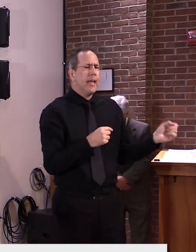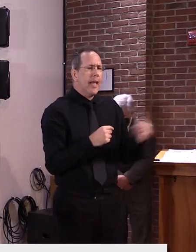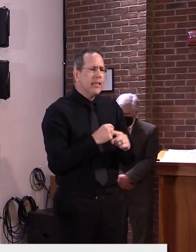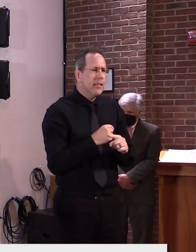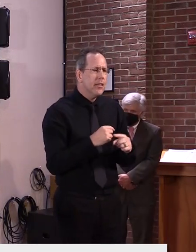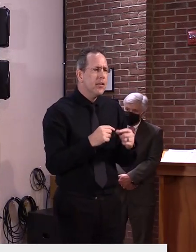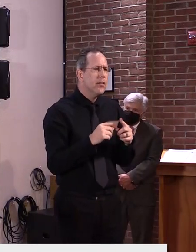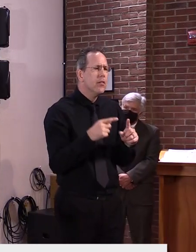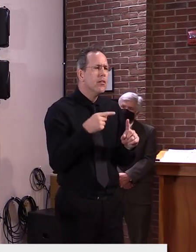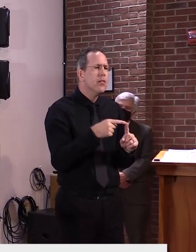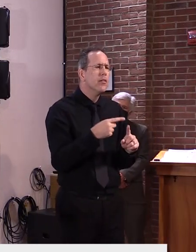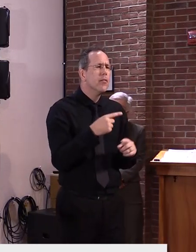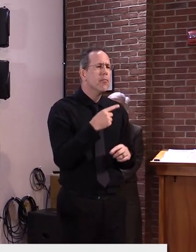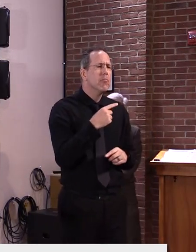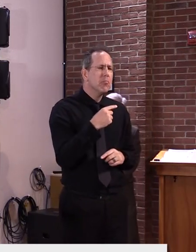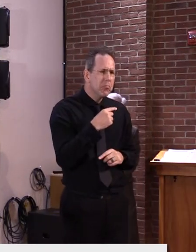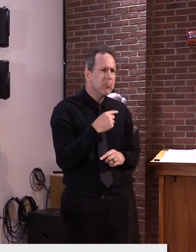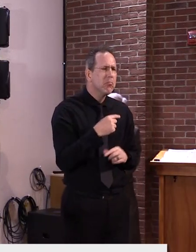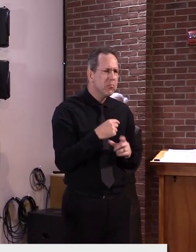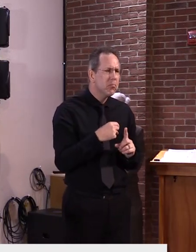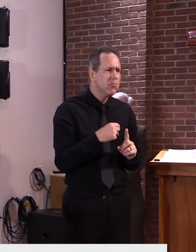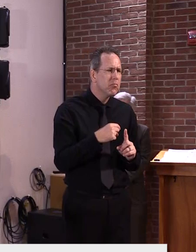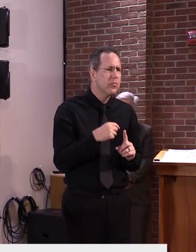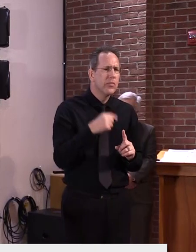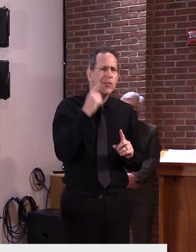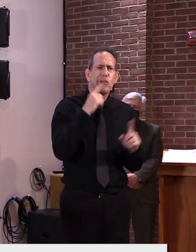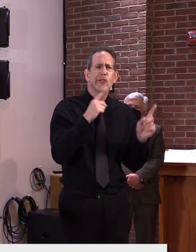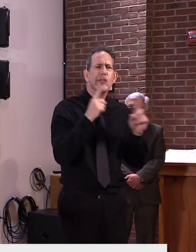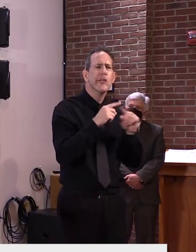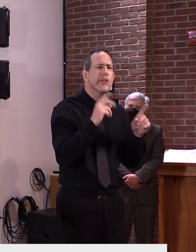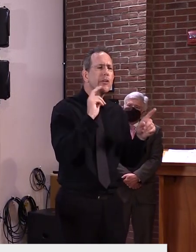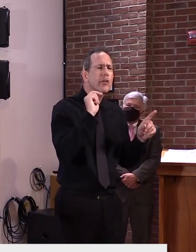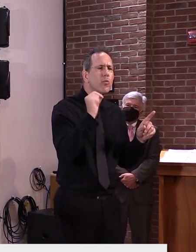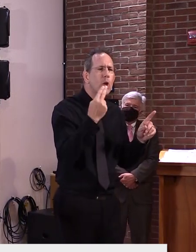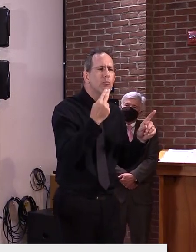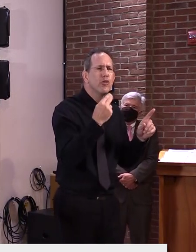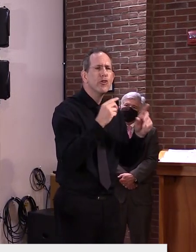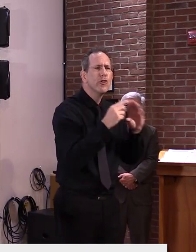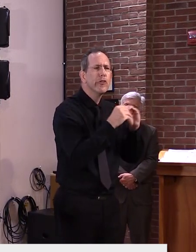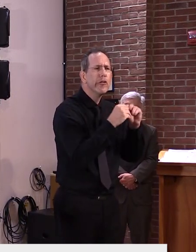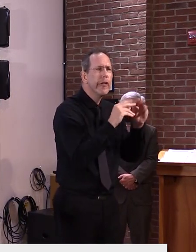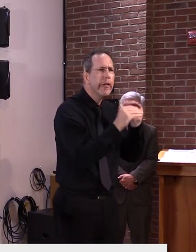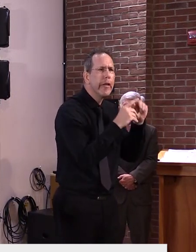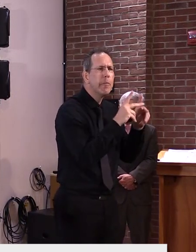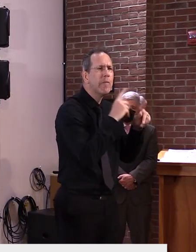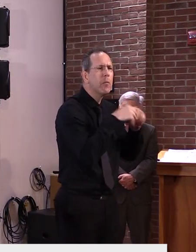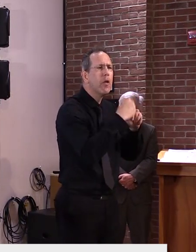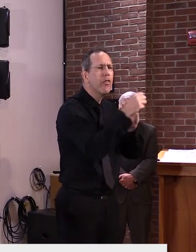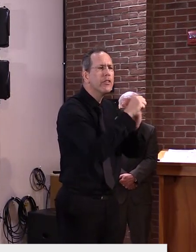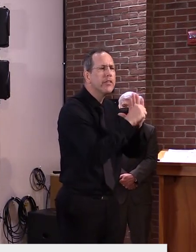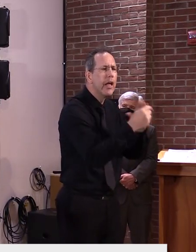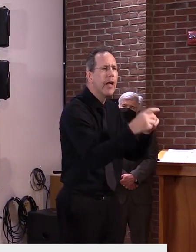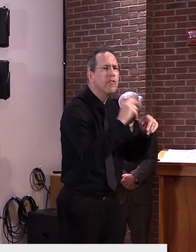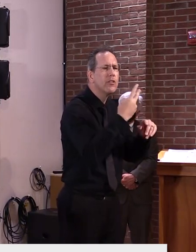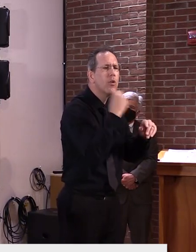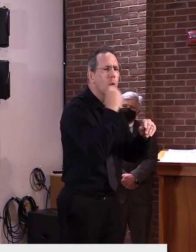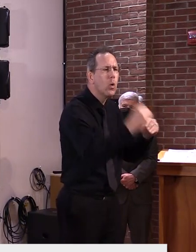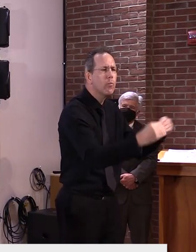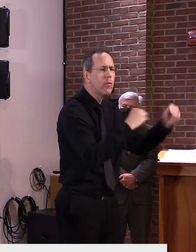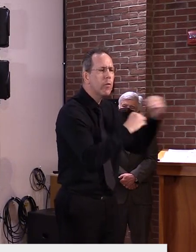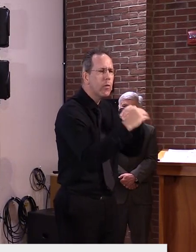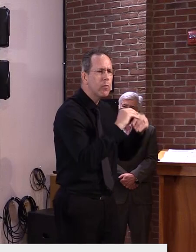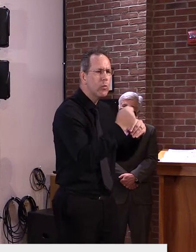Hampshire, there's been some rumor that many people from out of state are coming into New Hampshire and enrolling